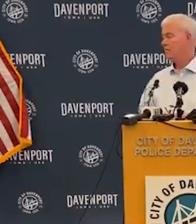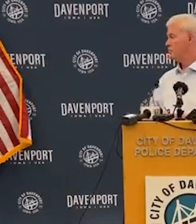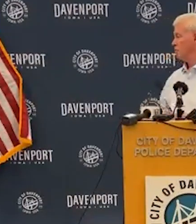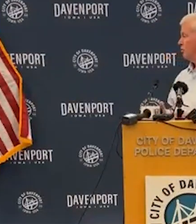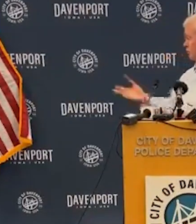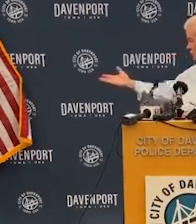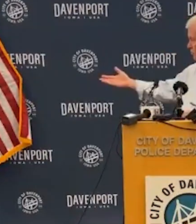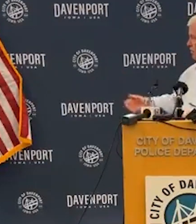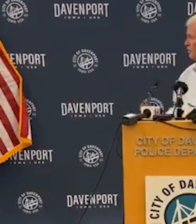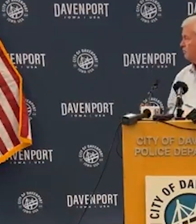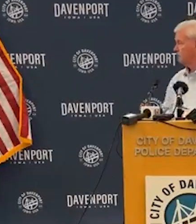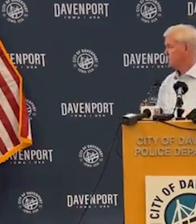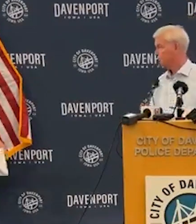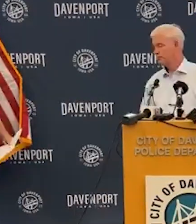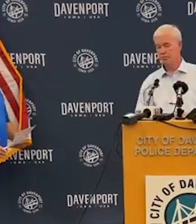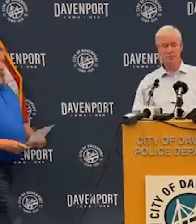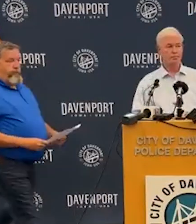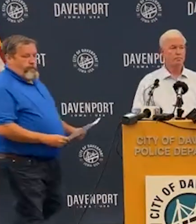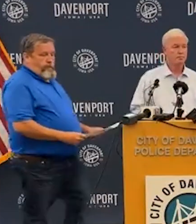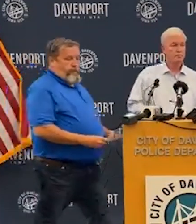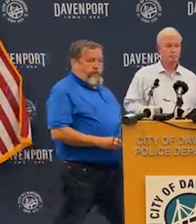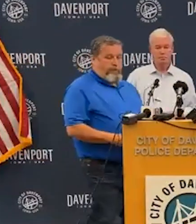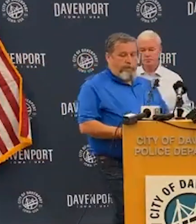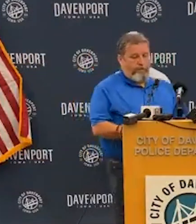So, Director.